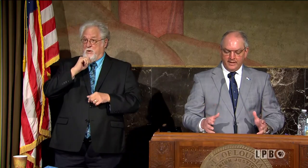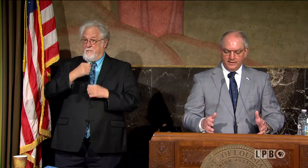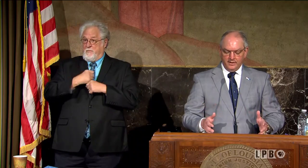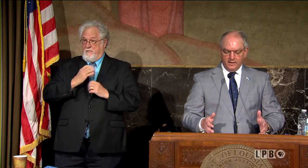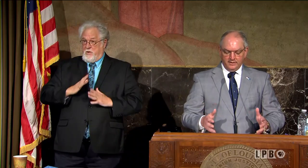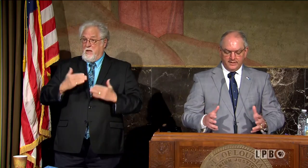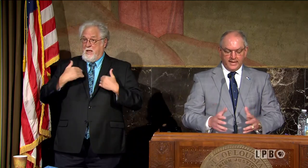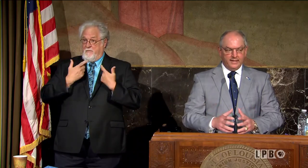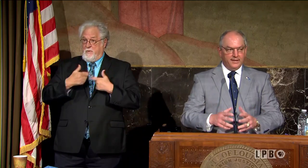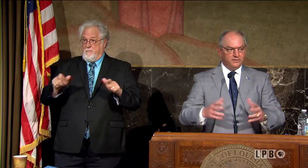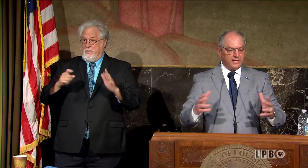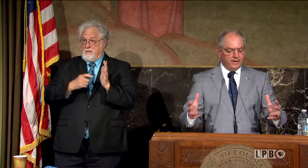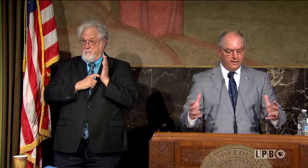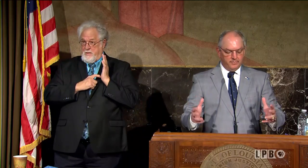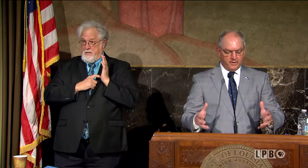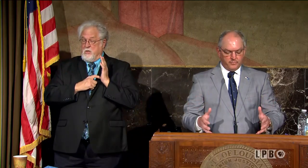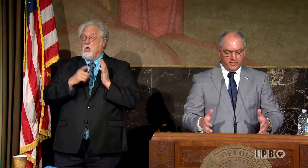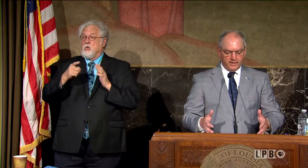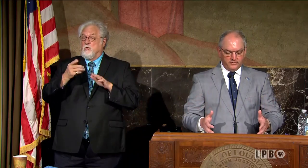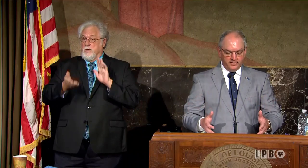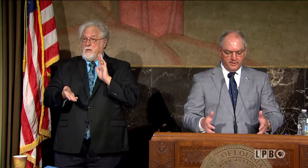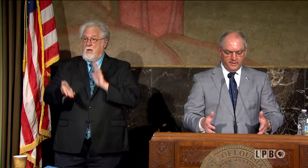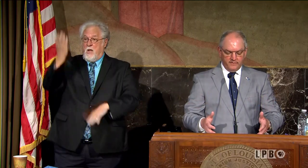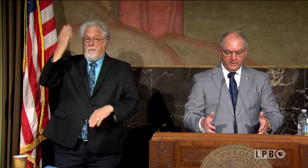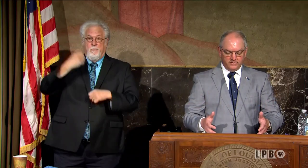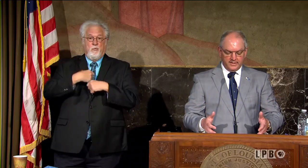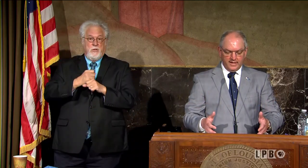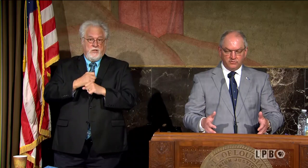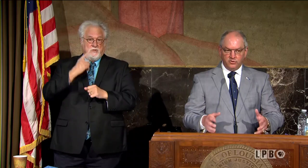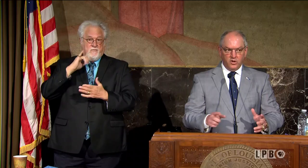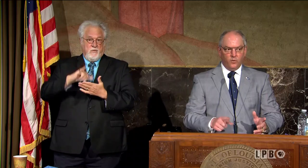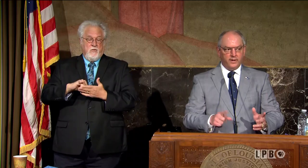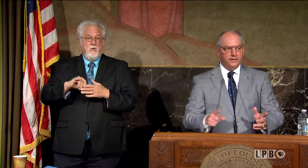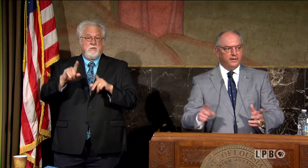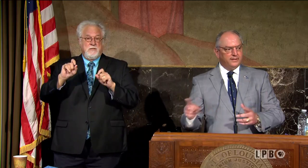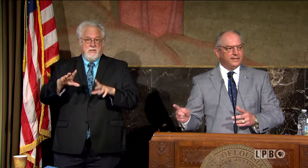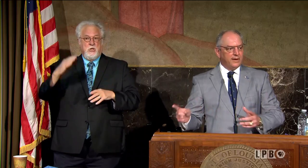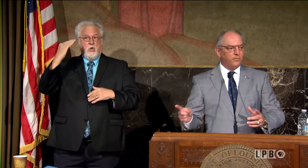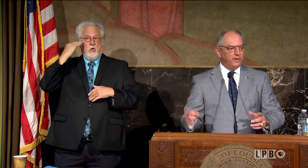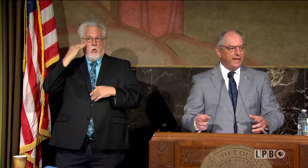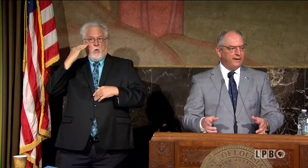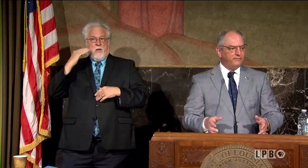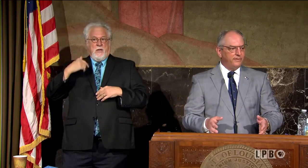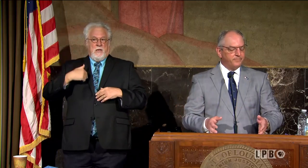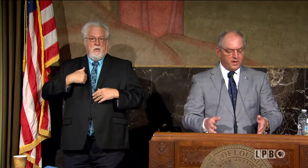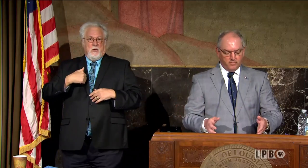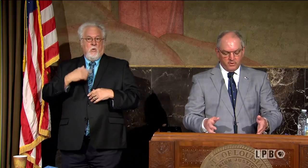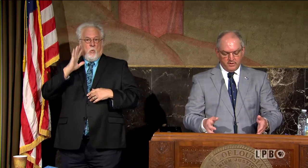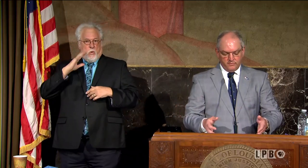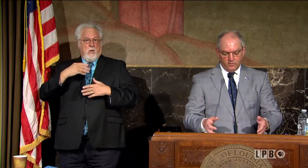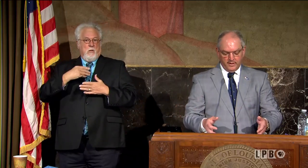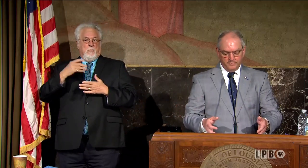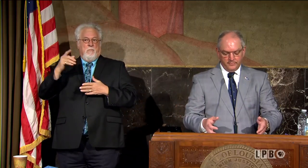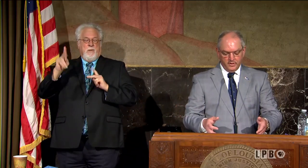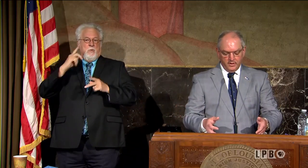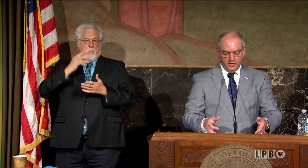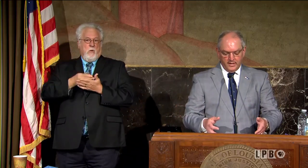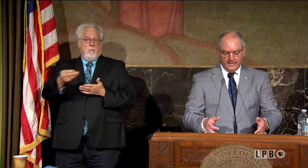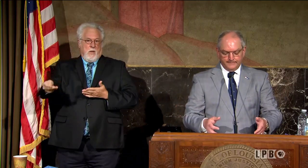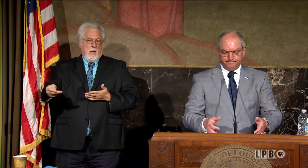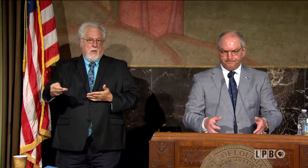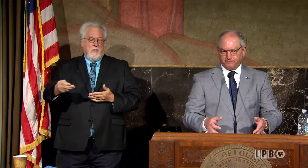significant demand, that they can then scale up their production of these tests, knowing that they will have a market for them.